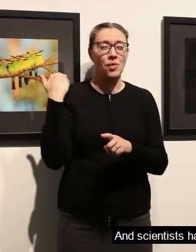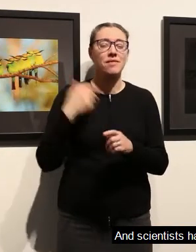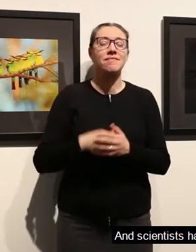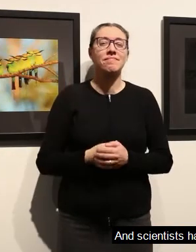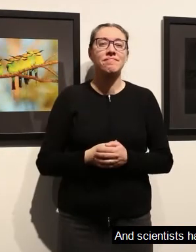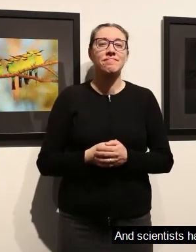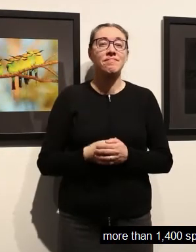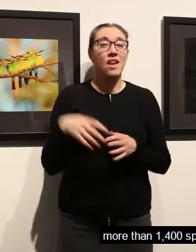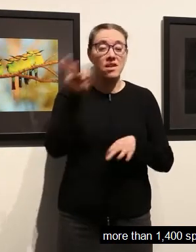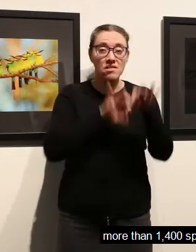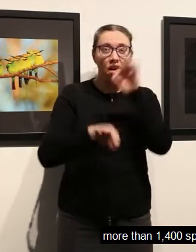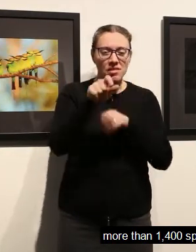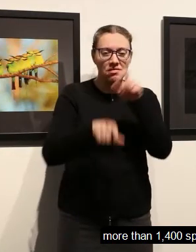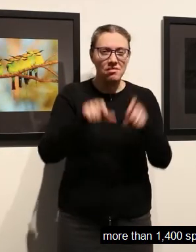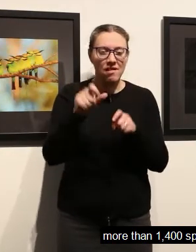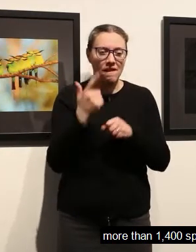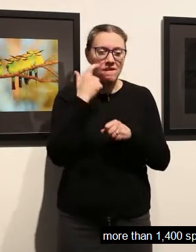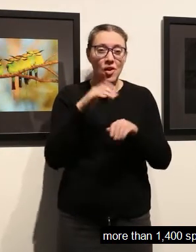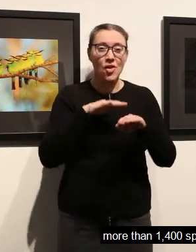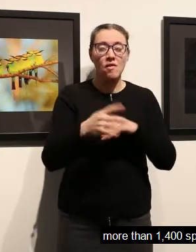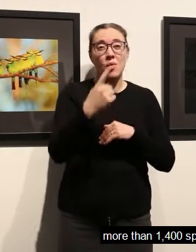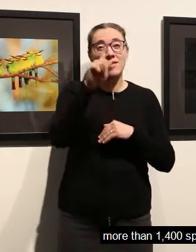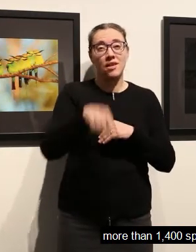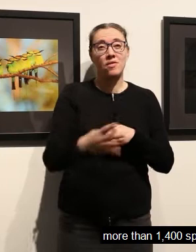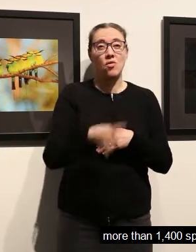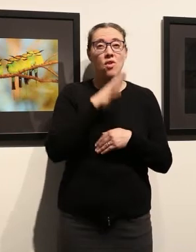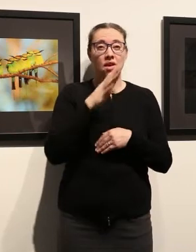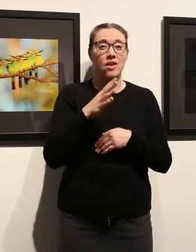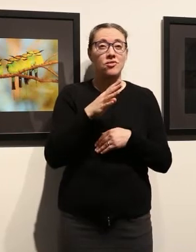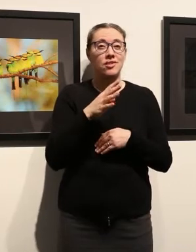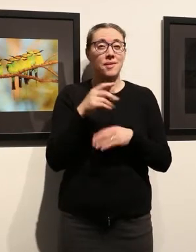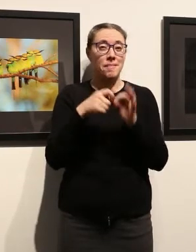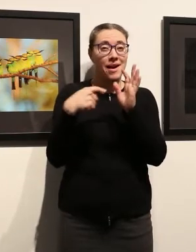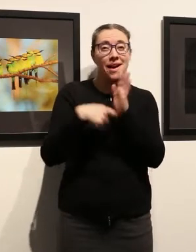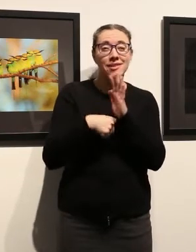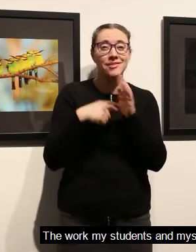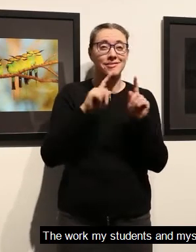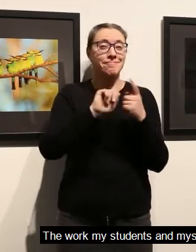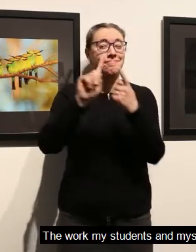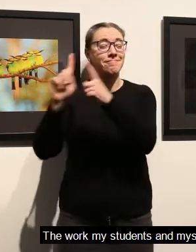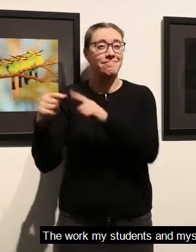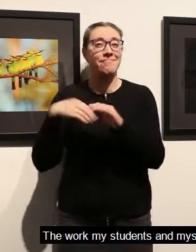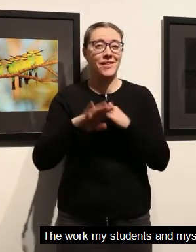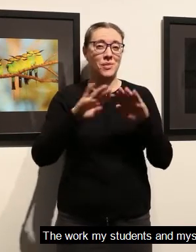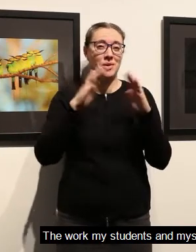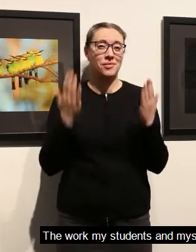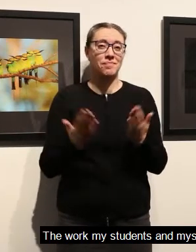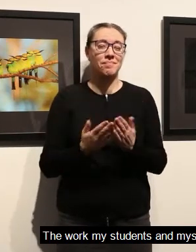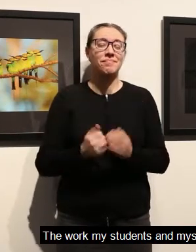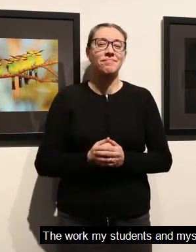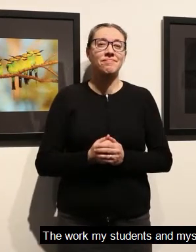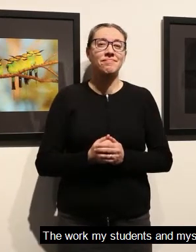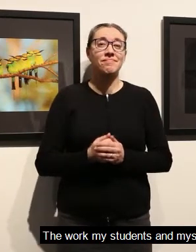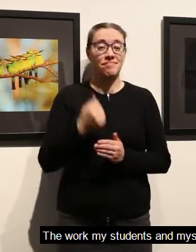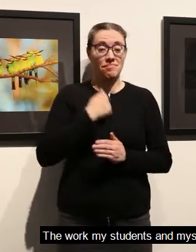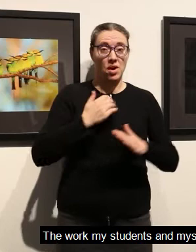scientists have now documented more than 1,400 species of bat worldwide. The work of my students and